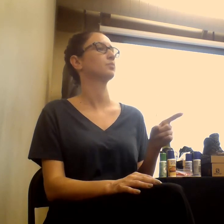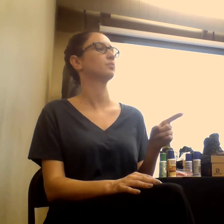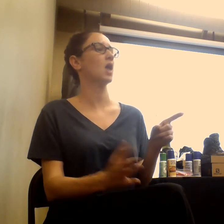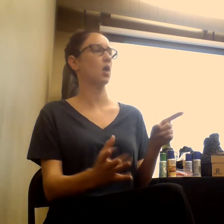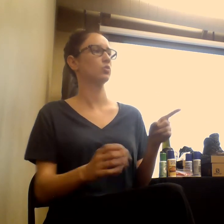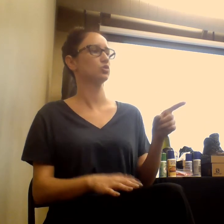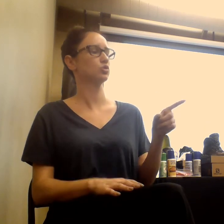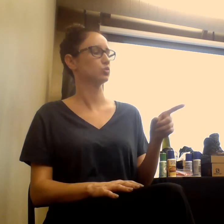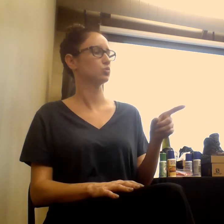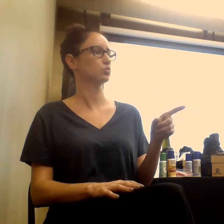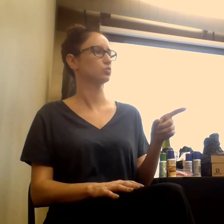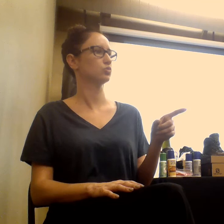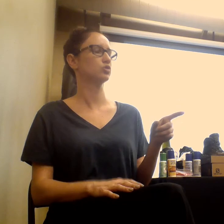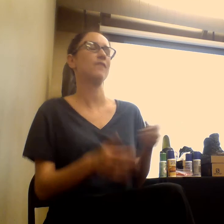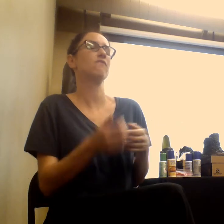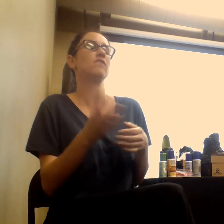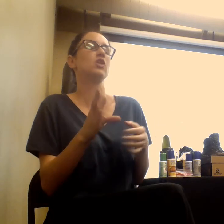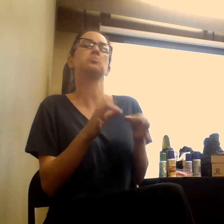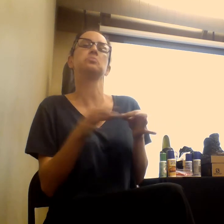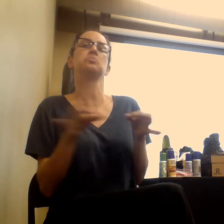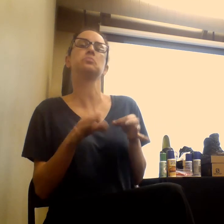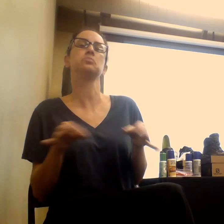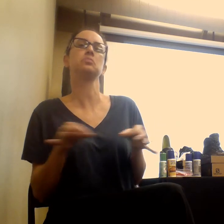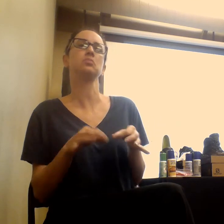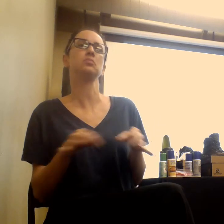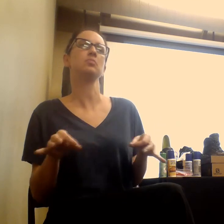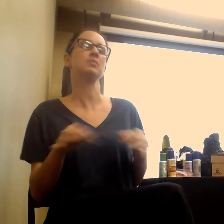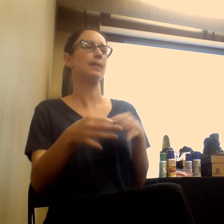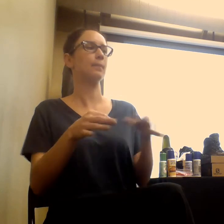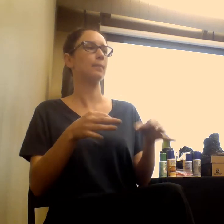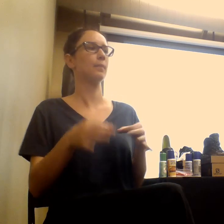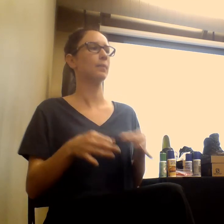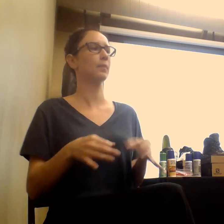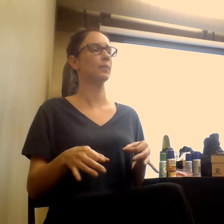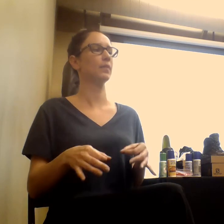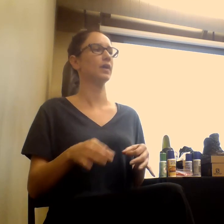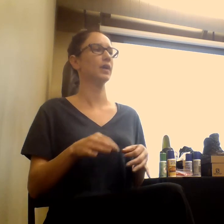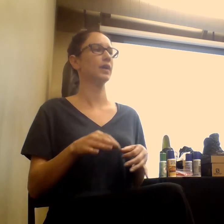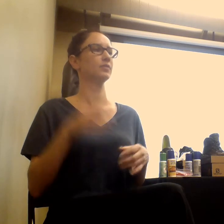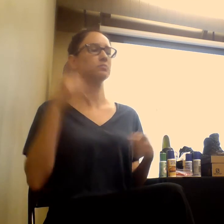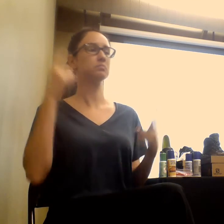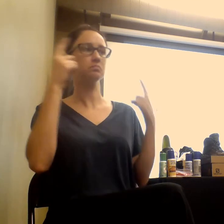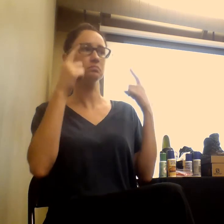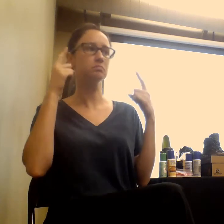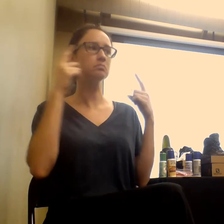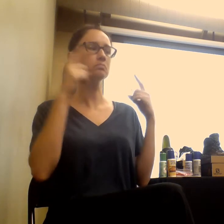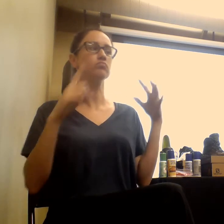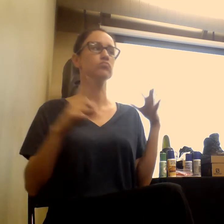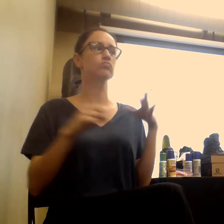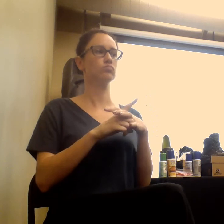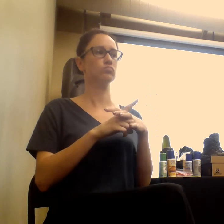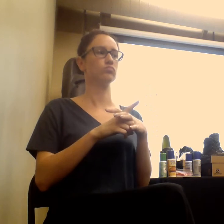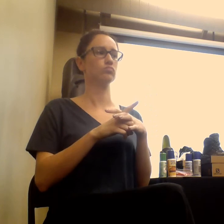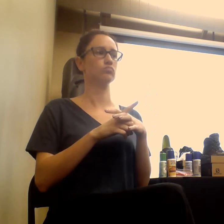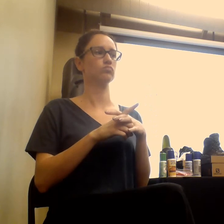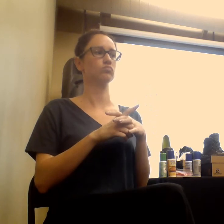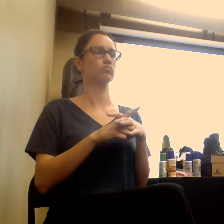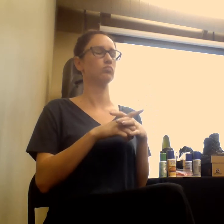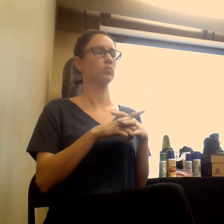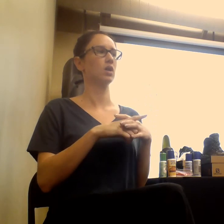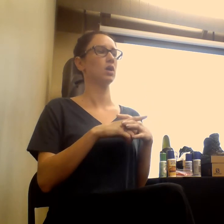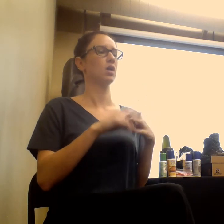few sentences what you felt with those. What went through your mind? Did you think we could change the fit of the boot that much with just